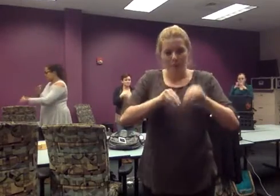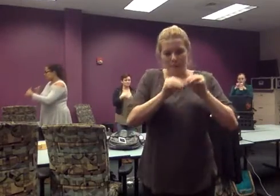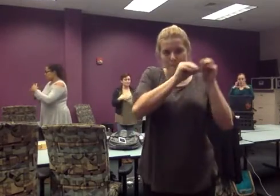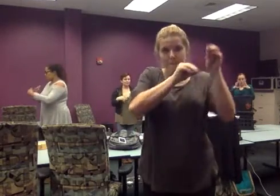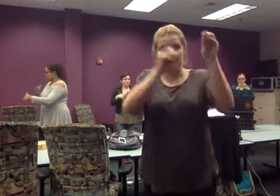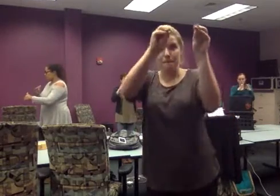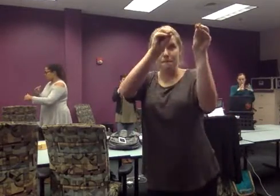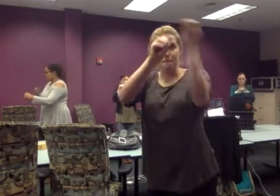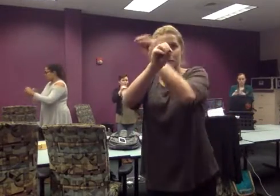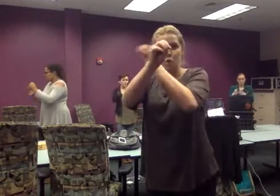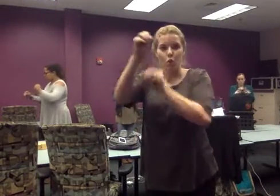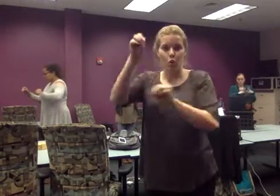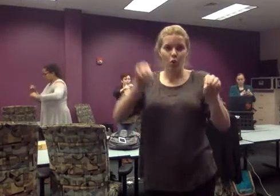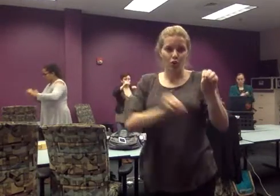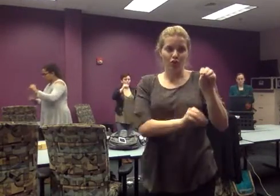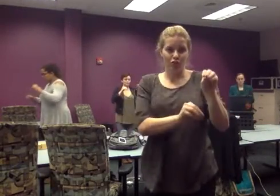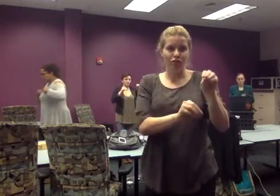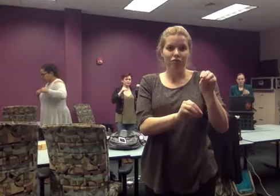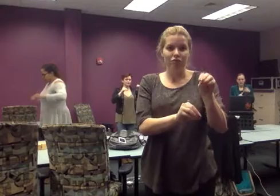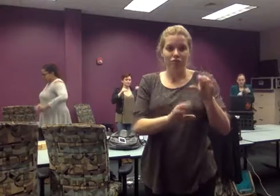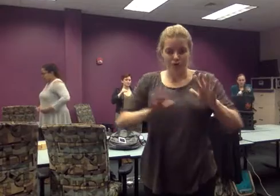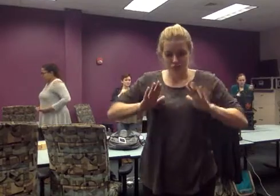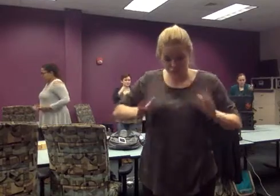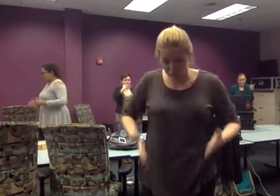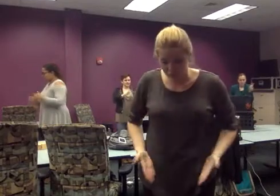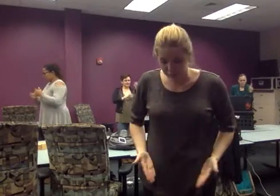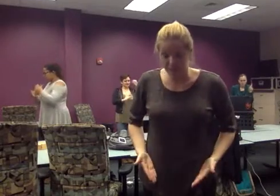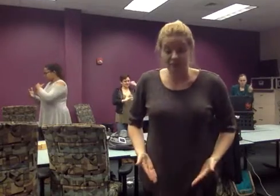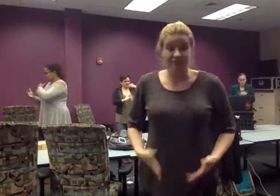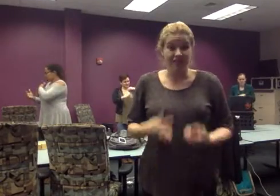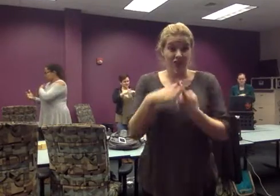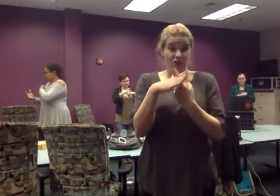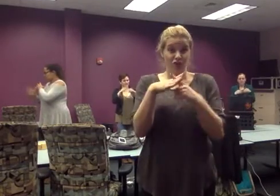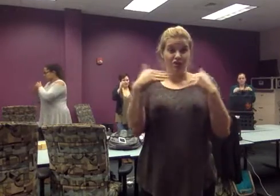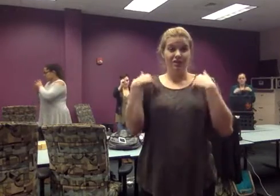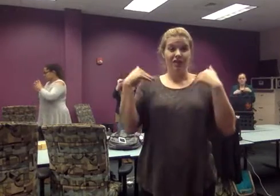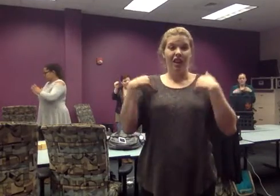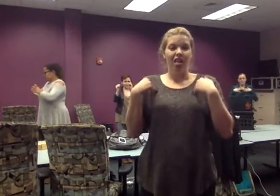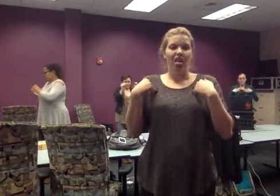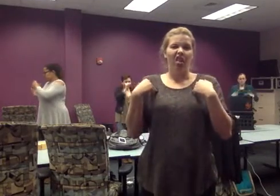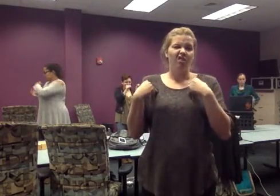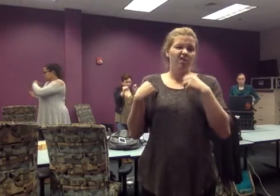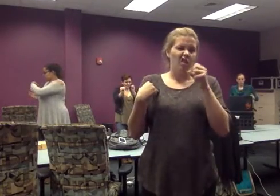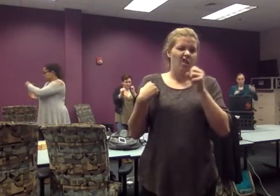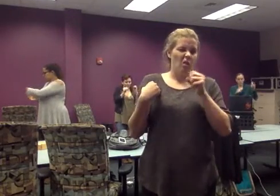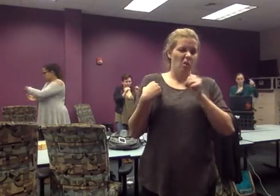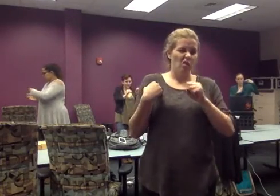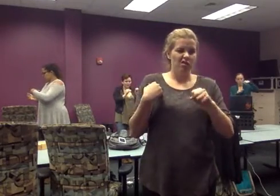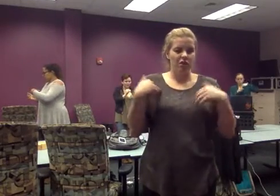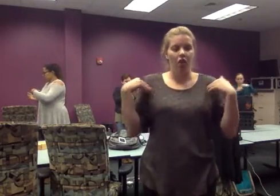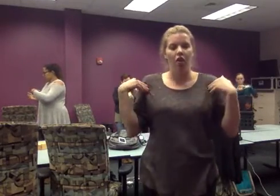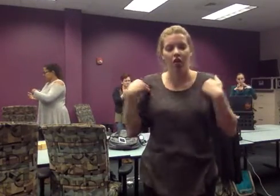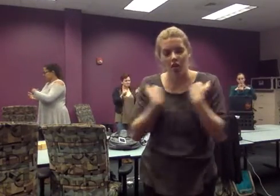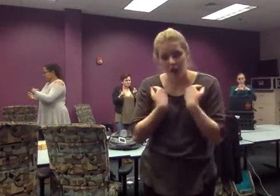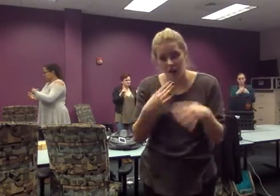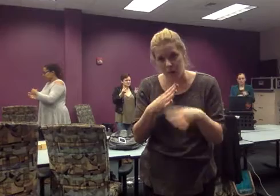your body, and that's tired blood that's really getting rid of carbon dioxide,